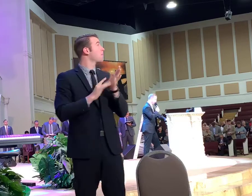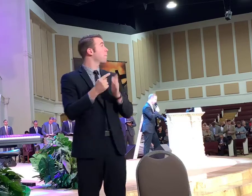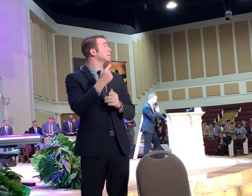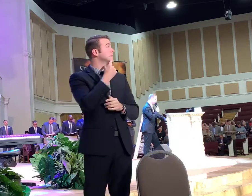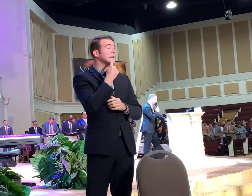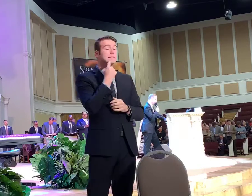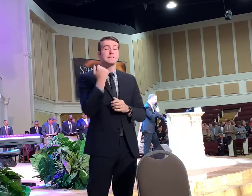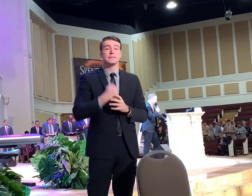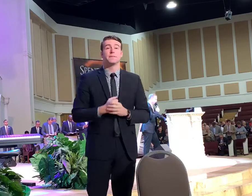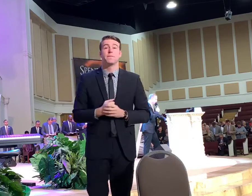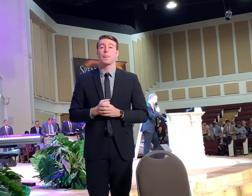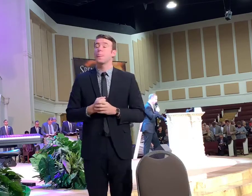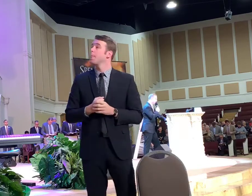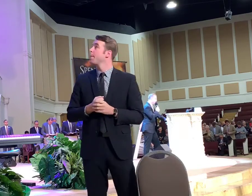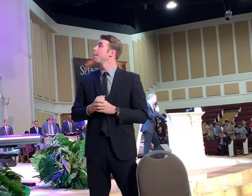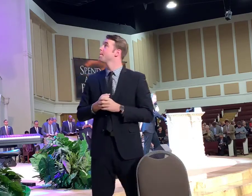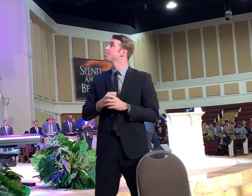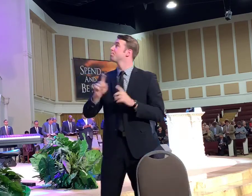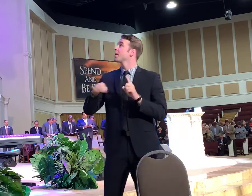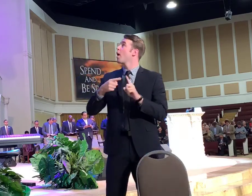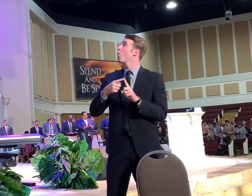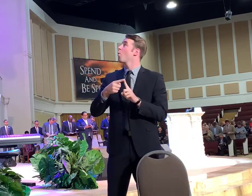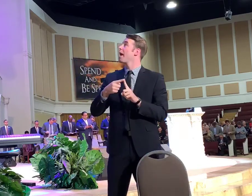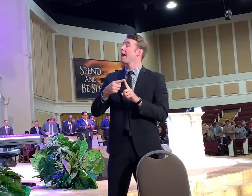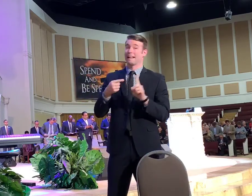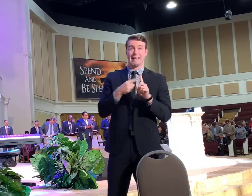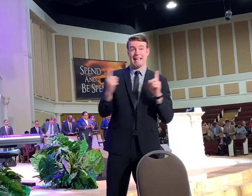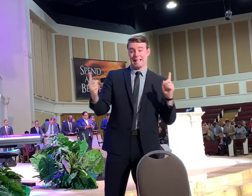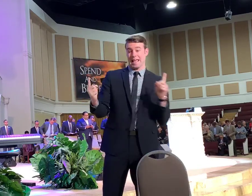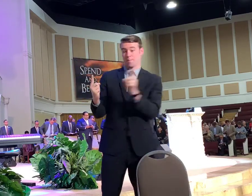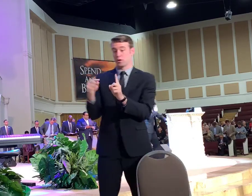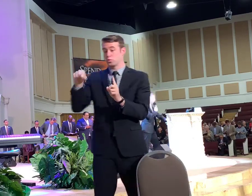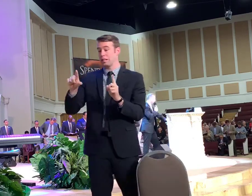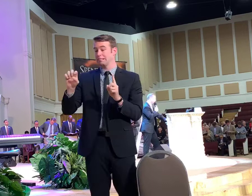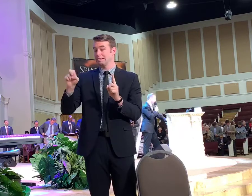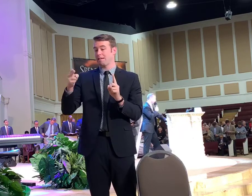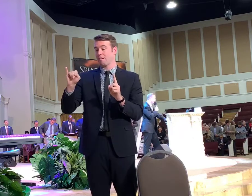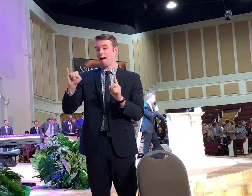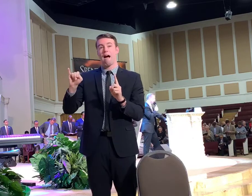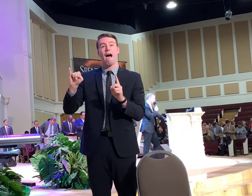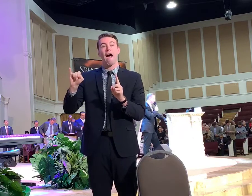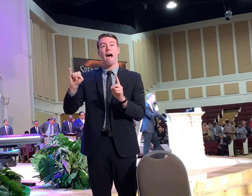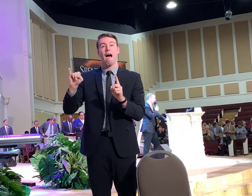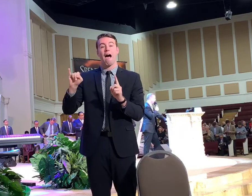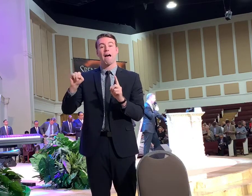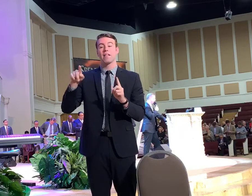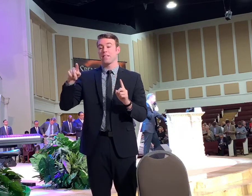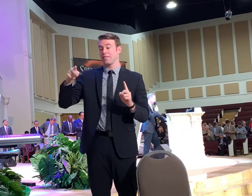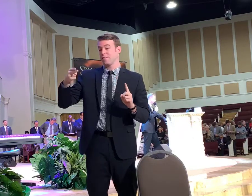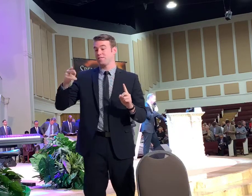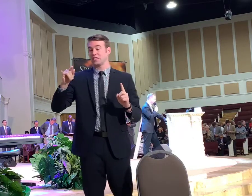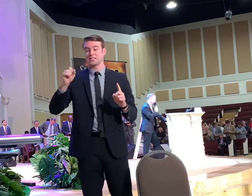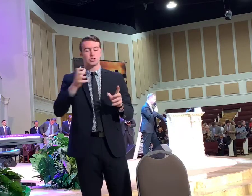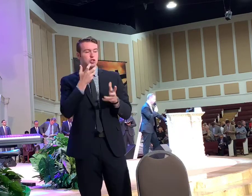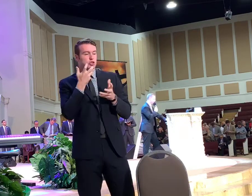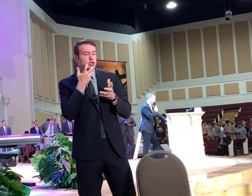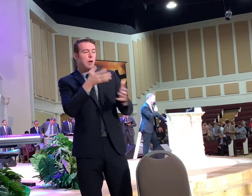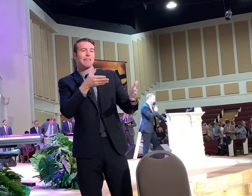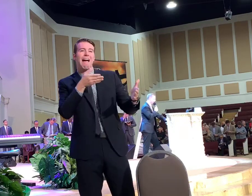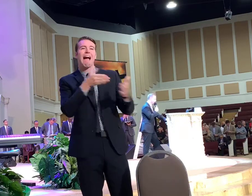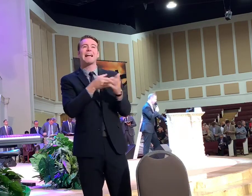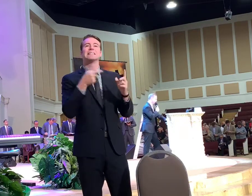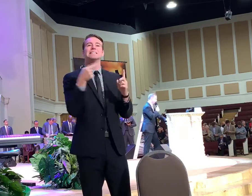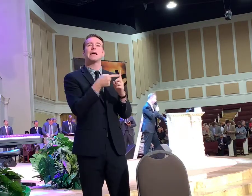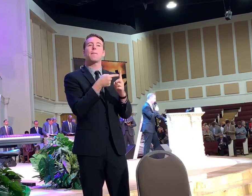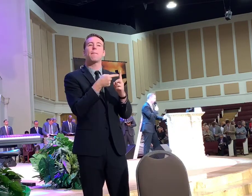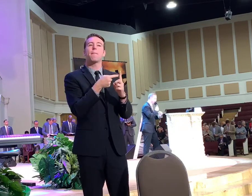says this. And when he came unto Lehi, the Philistines shouted against him.